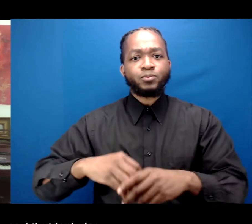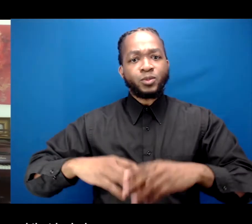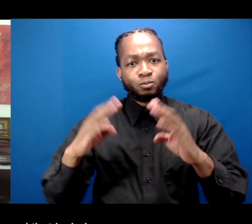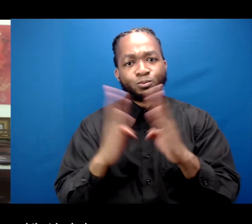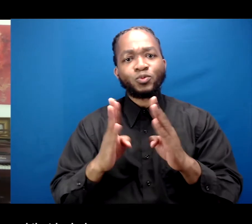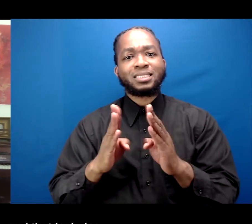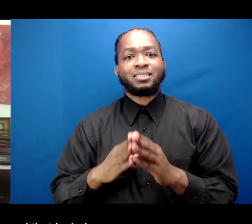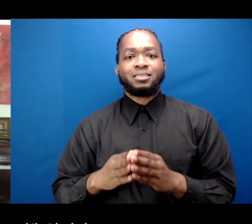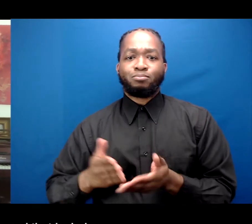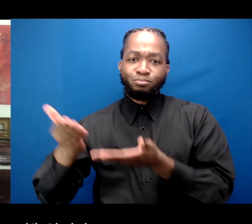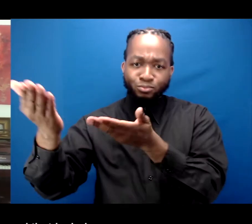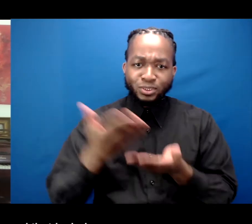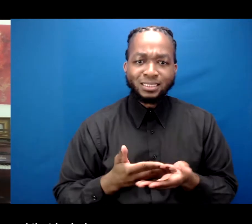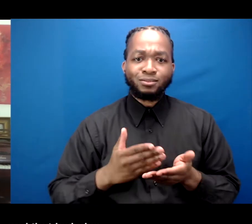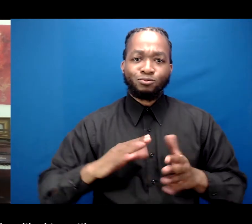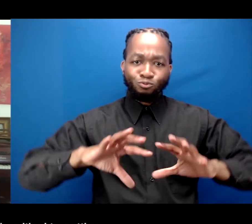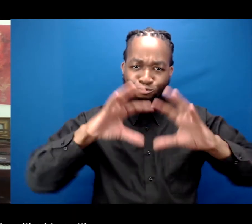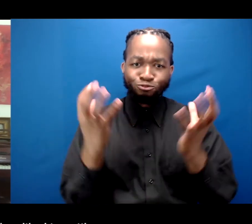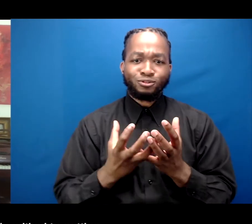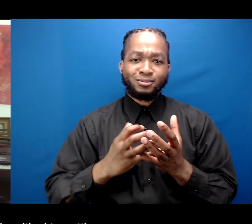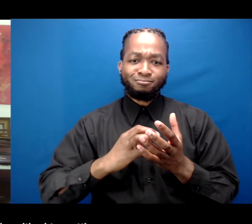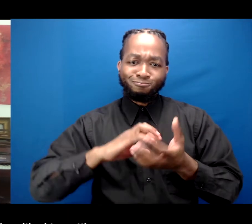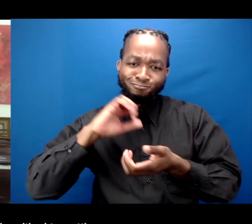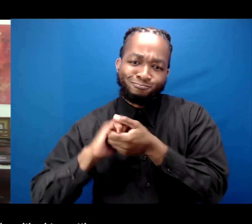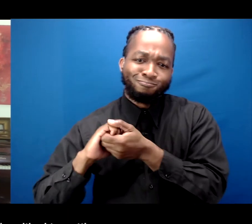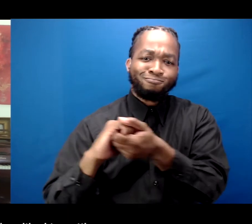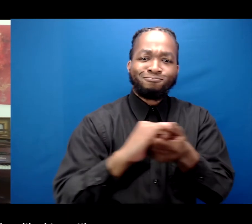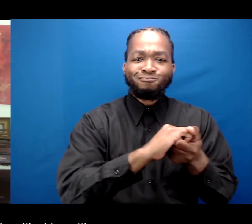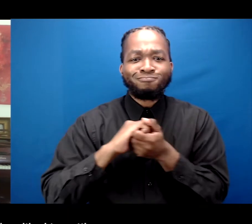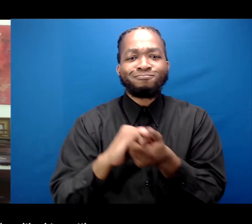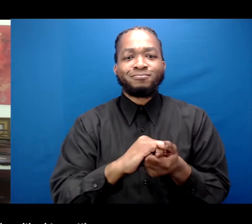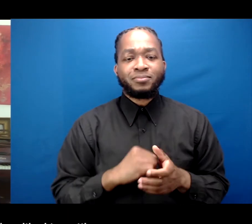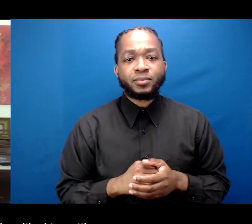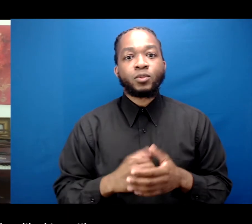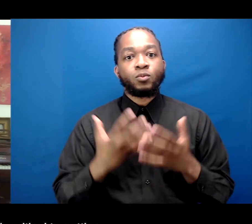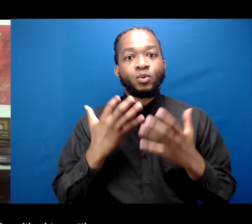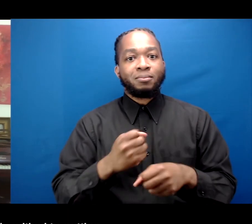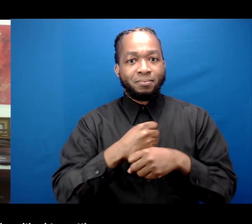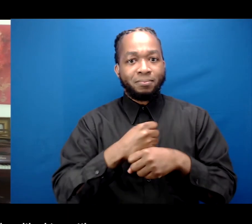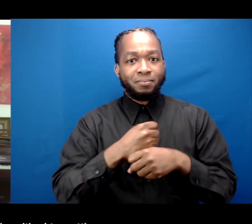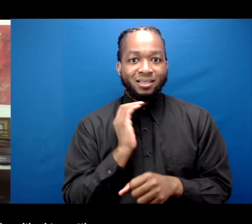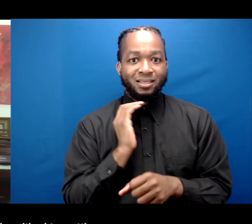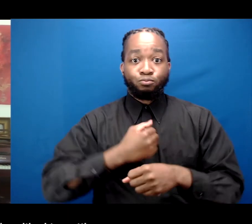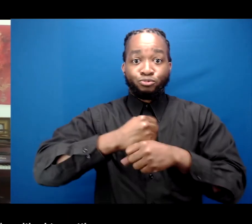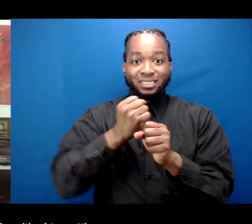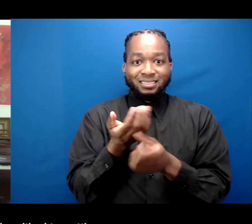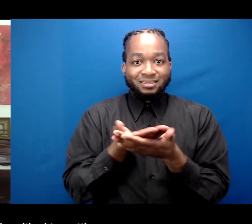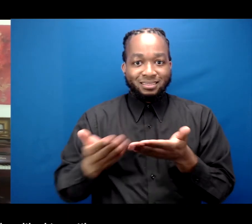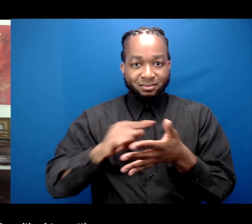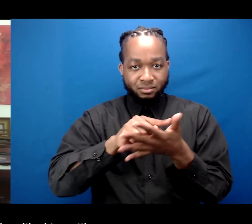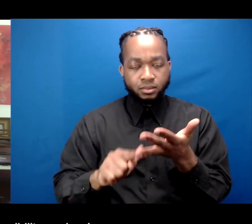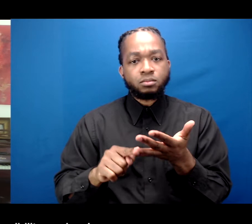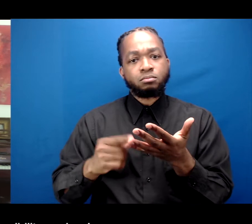everyone. Making our products accessible to people with disabilities is critical to getting our mission right. We take